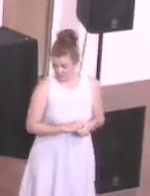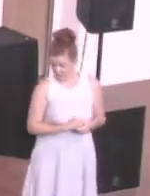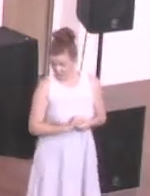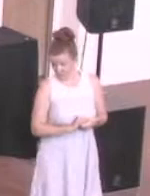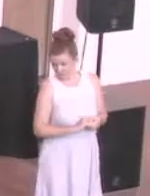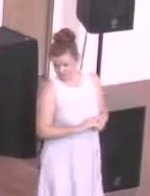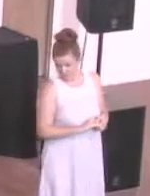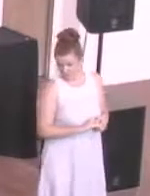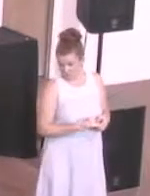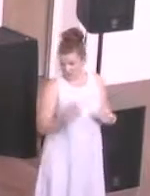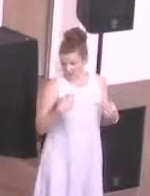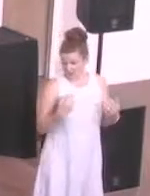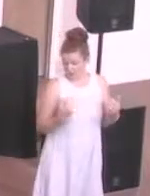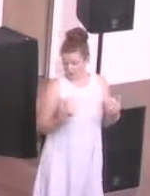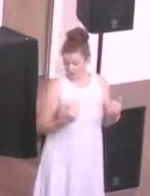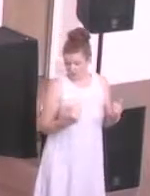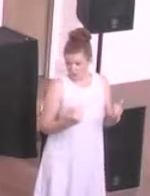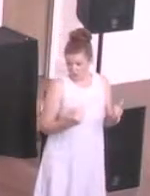We're going to have a new